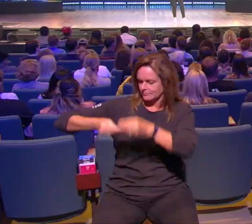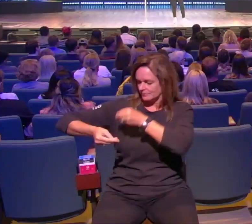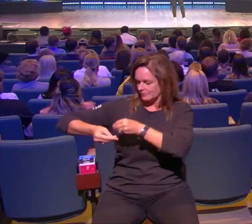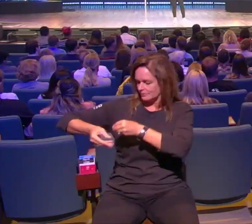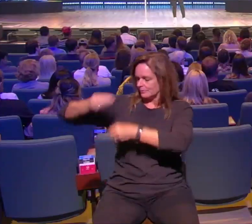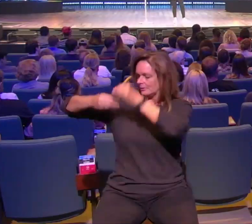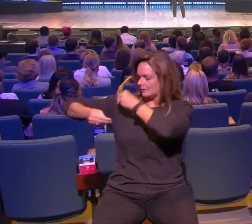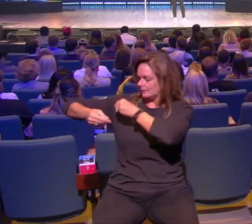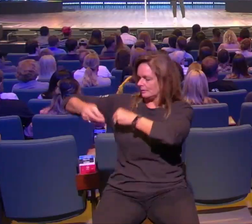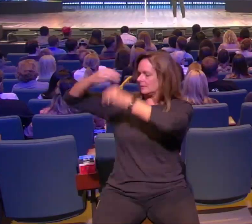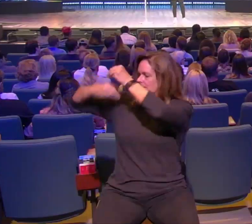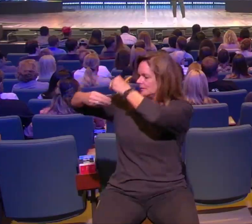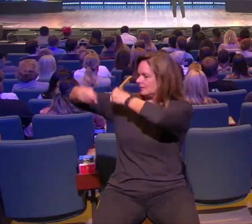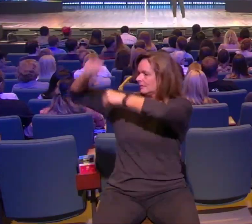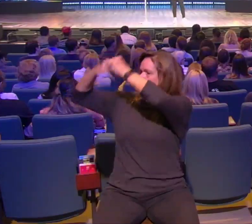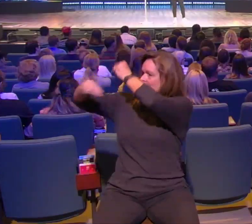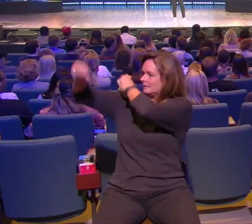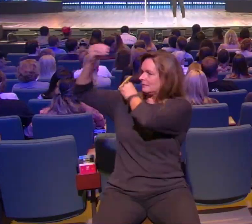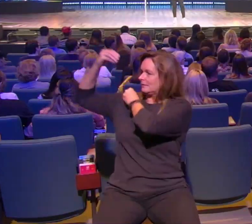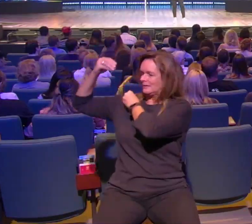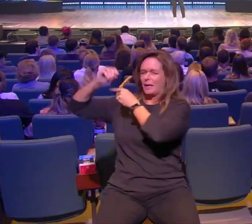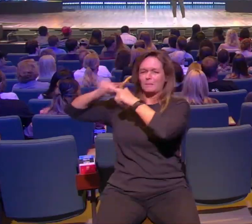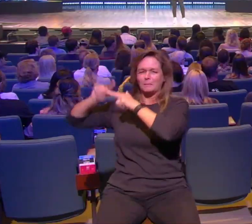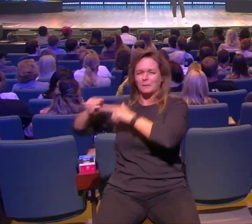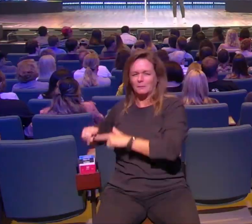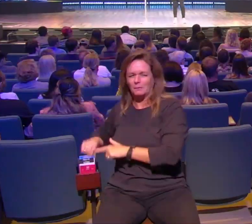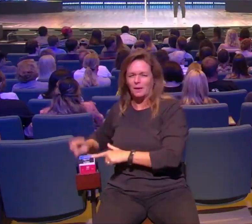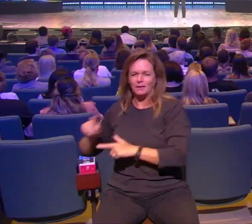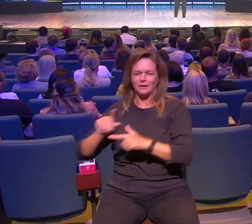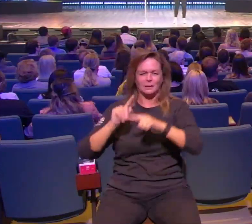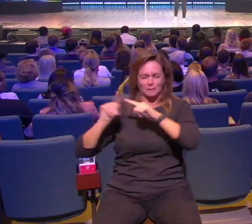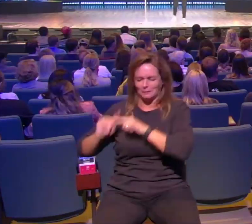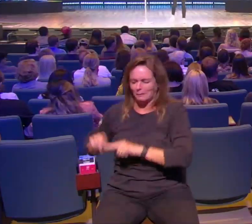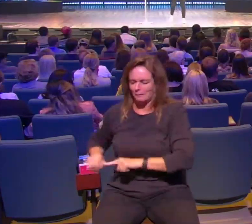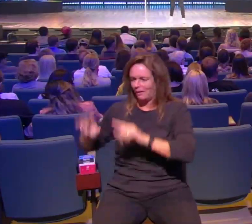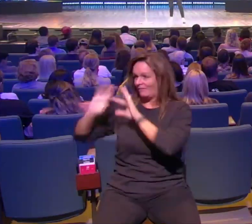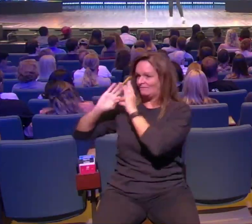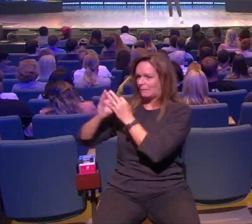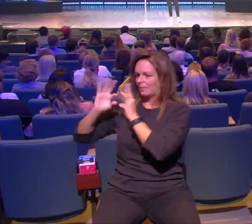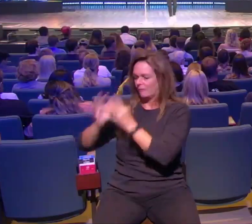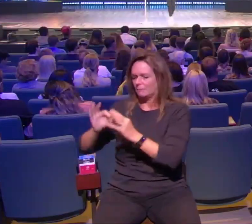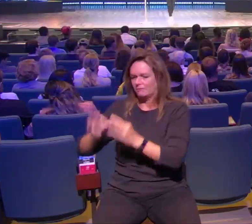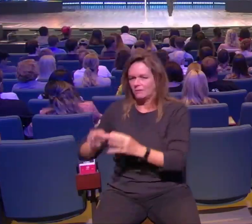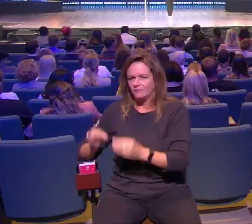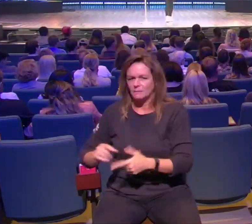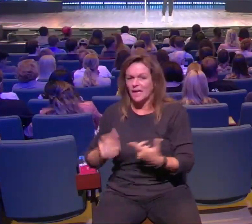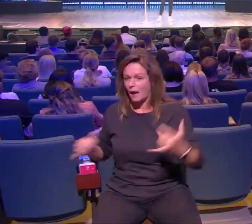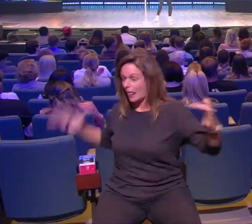Termite clan and the Carmite clan. There were the clans of Reuben, and their numbers registered